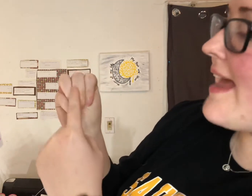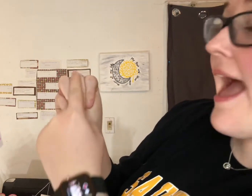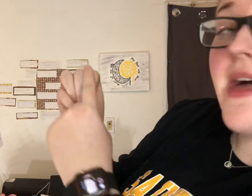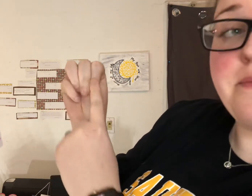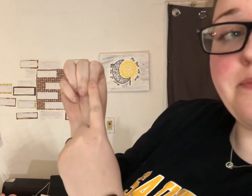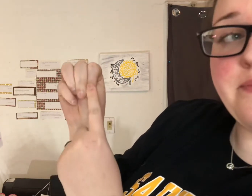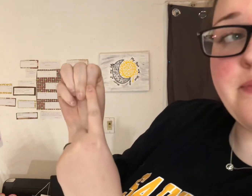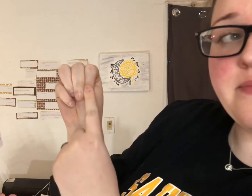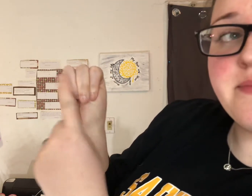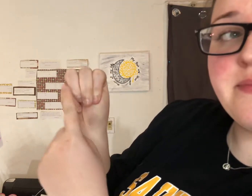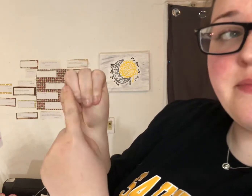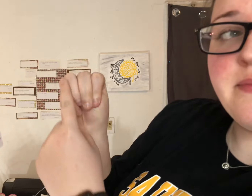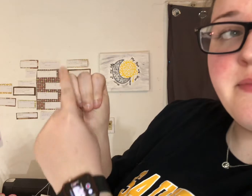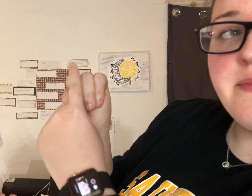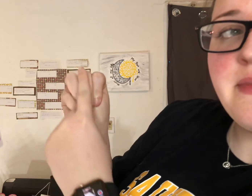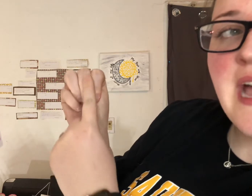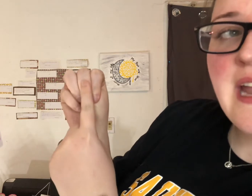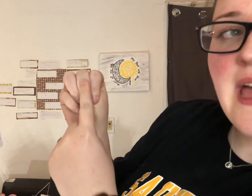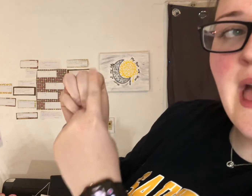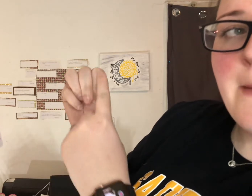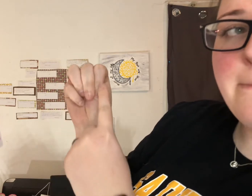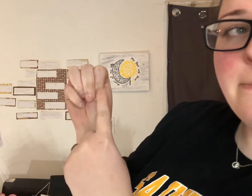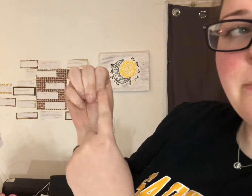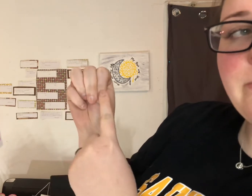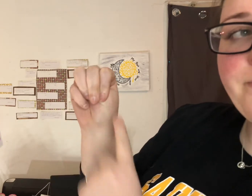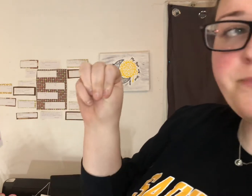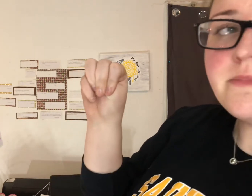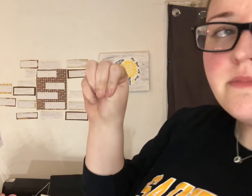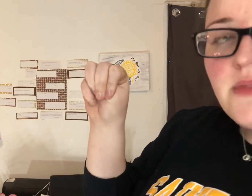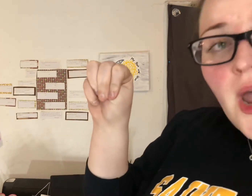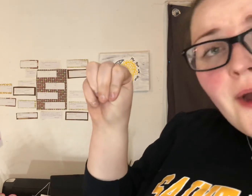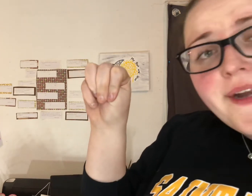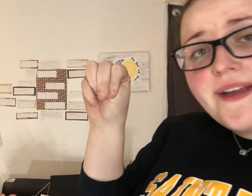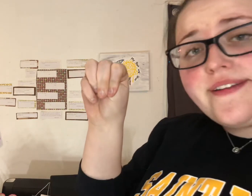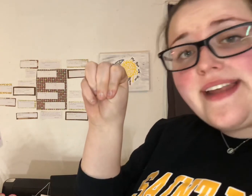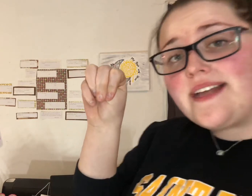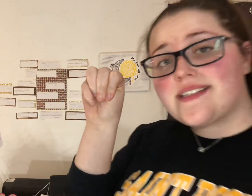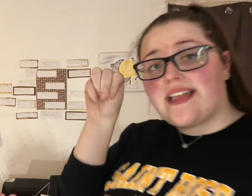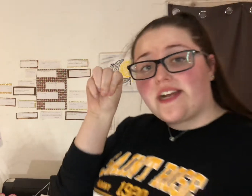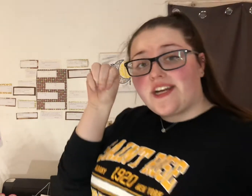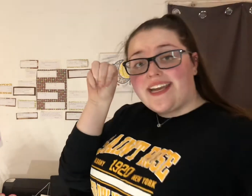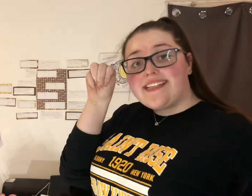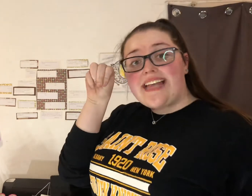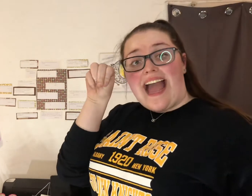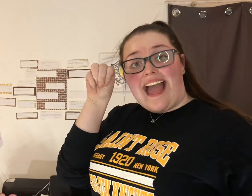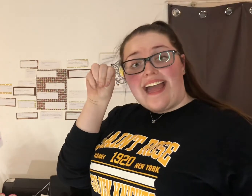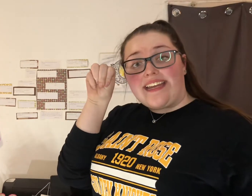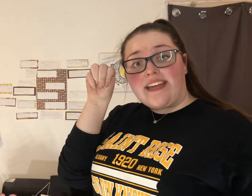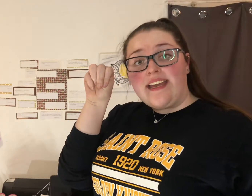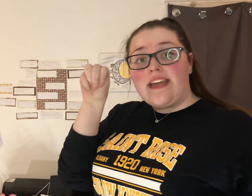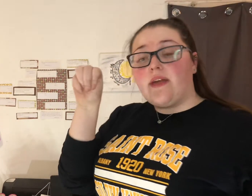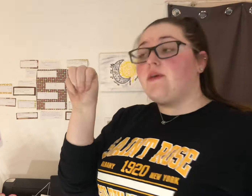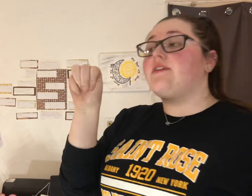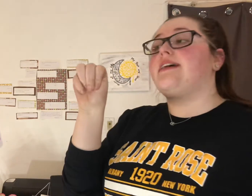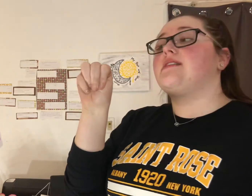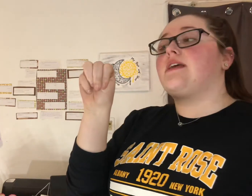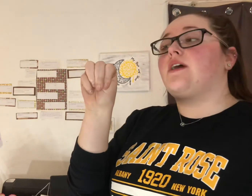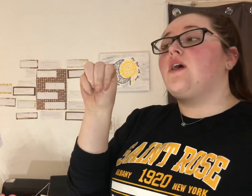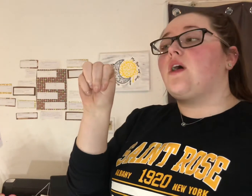M. An M. Alrighty, our next letter is N. And with our next letter, all you